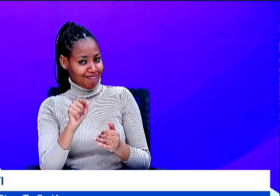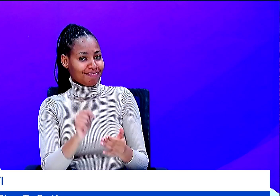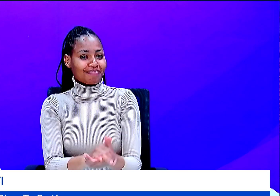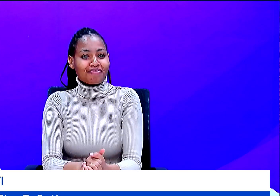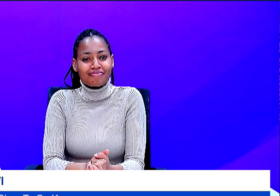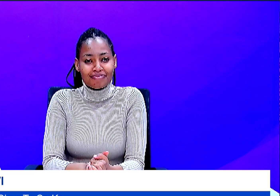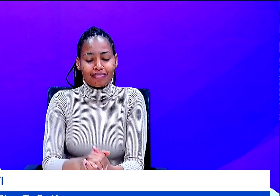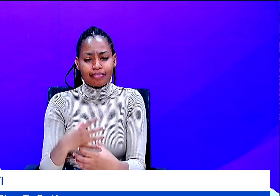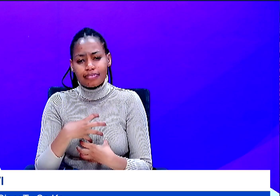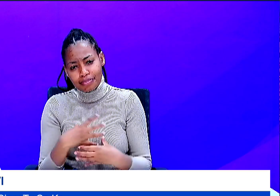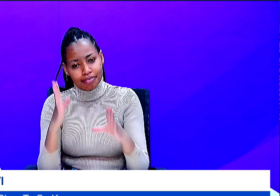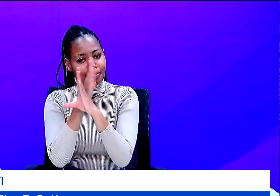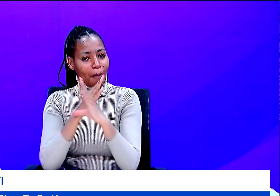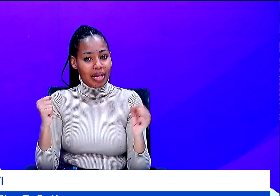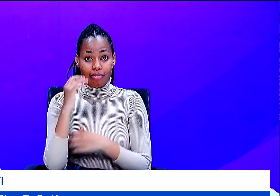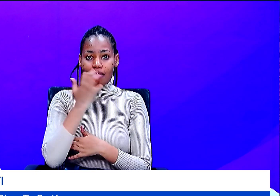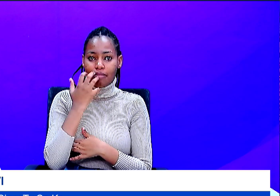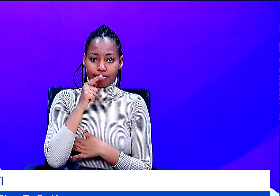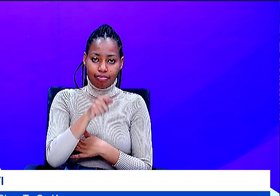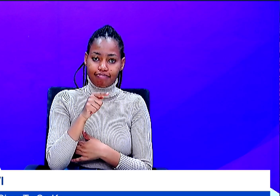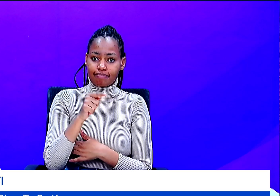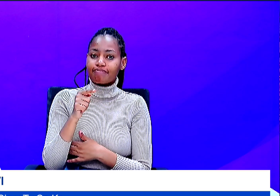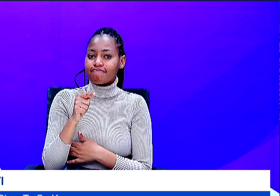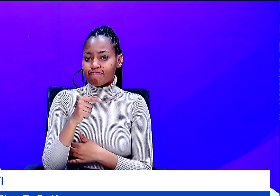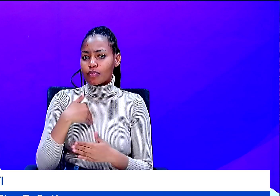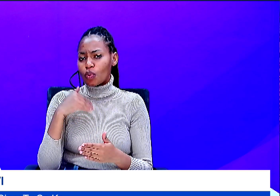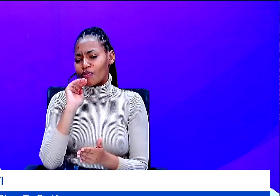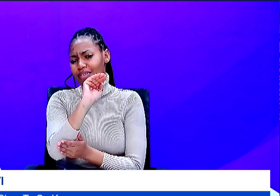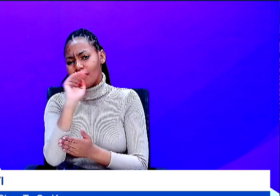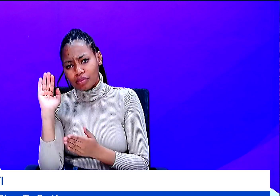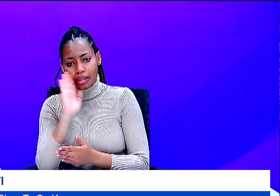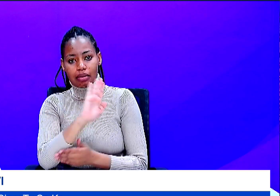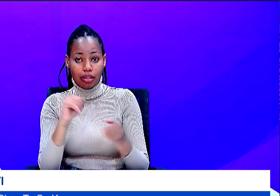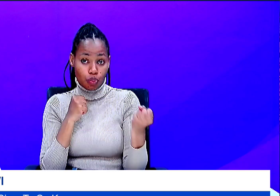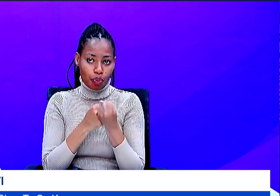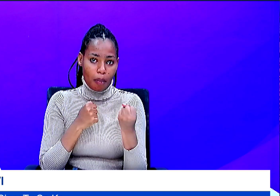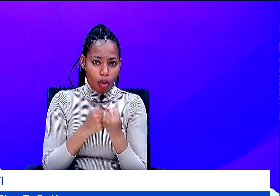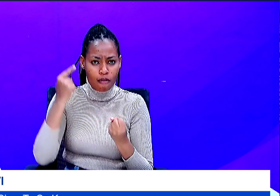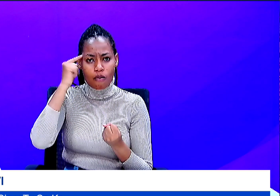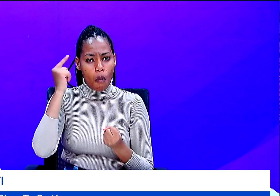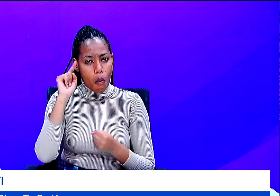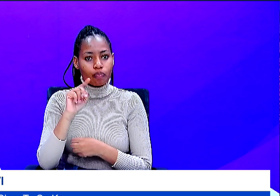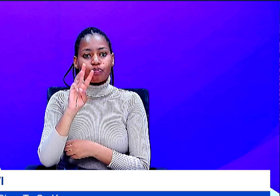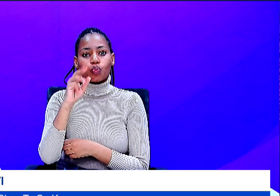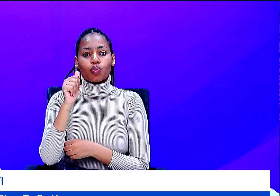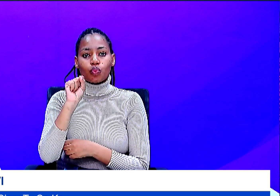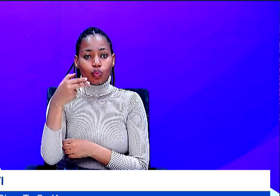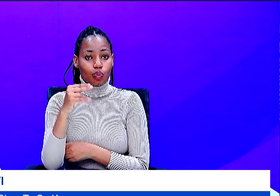language interpreter doing the voicing, Irene Chibiwot. Let's focus on our news. Former Deputy President Rigathi